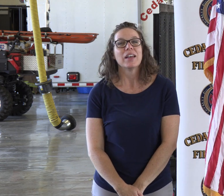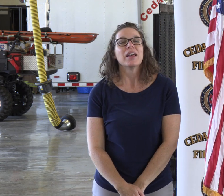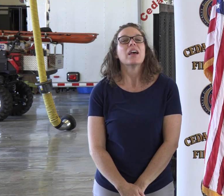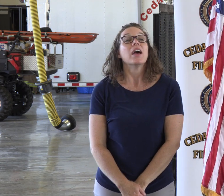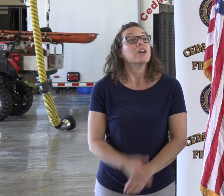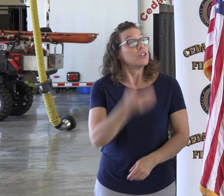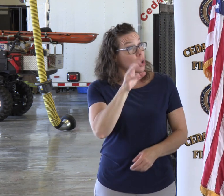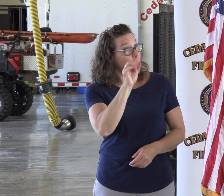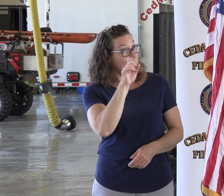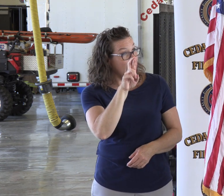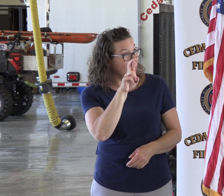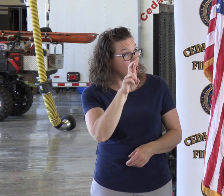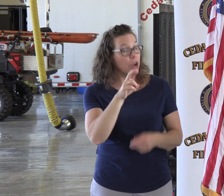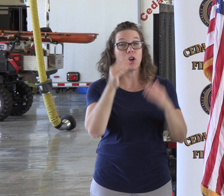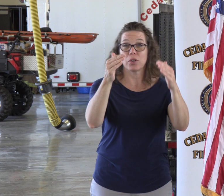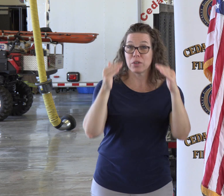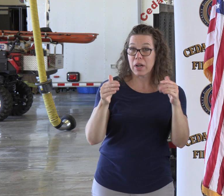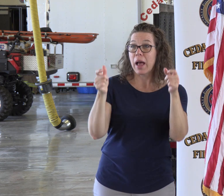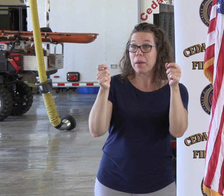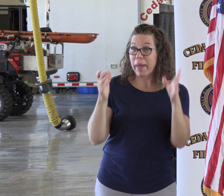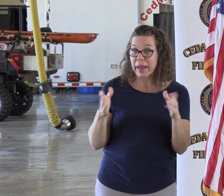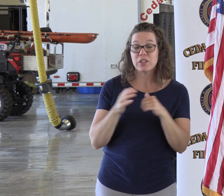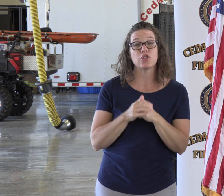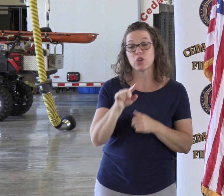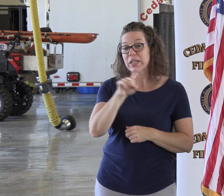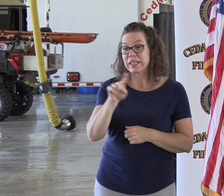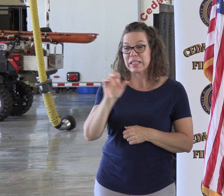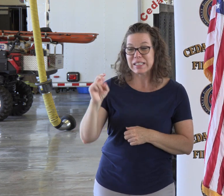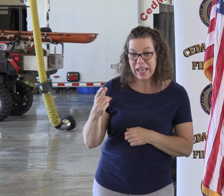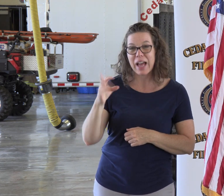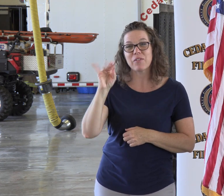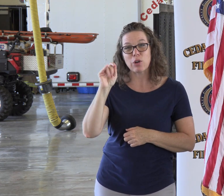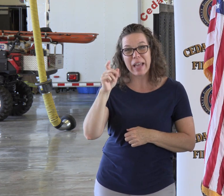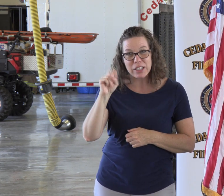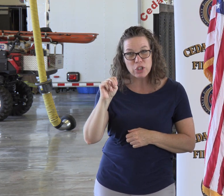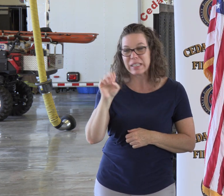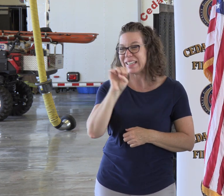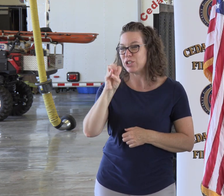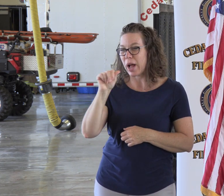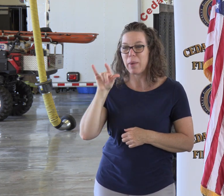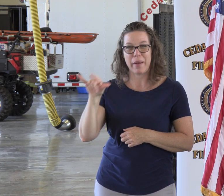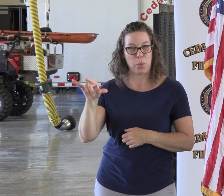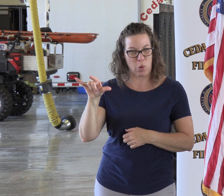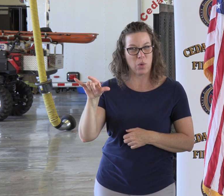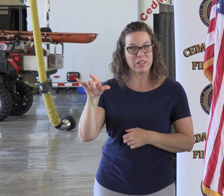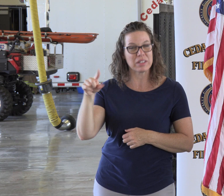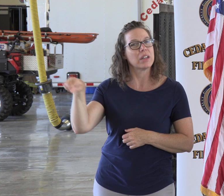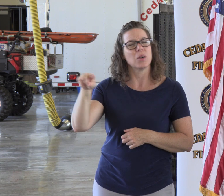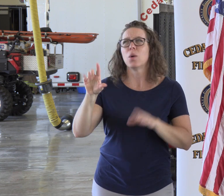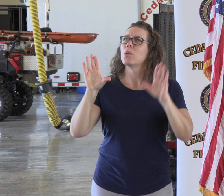Mr. Mayor, Manager Pomerantz, the Zach Johnson Foundation, the Eastern Iowa Airport. Each of you have